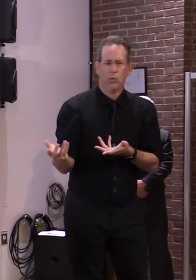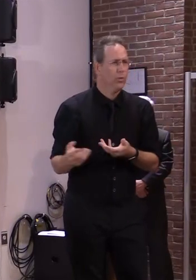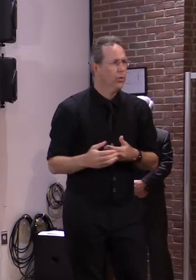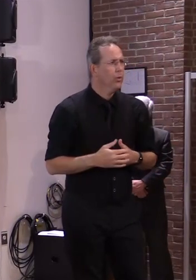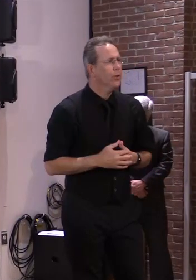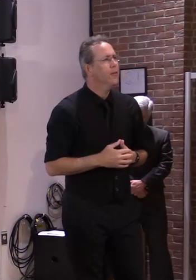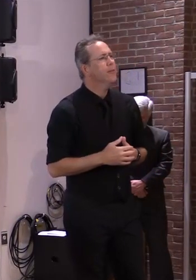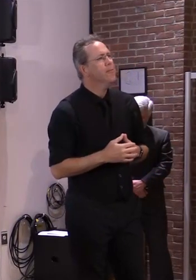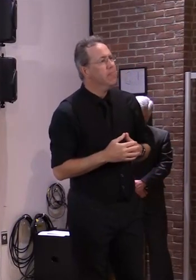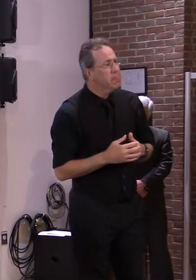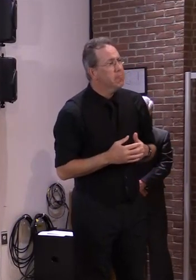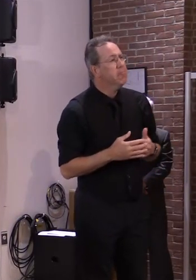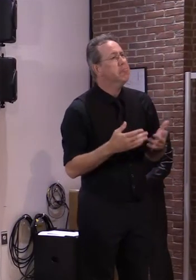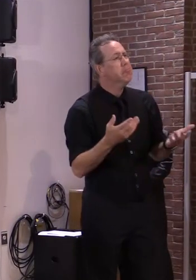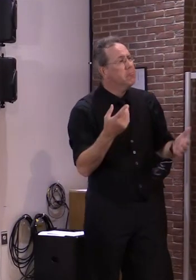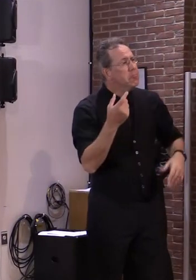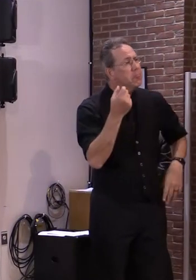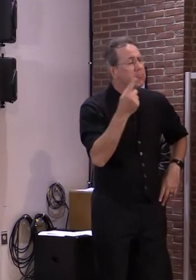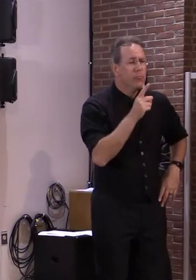that